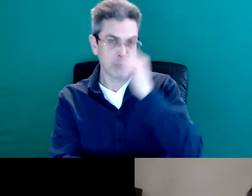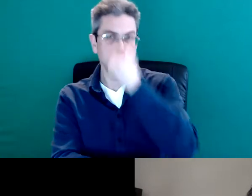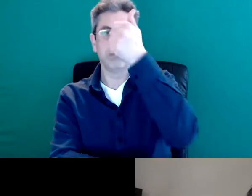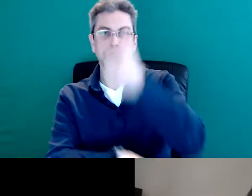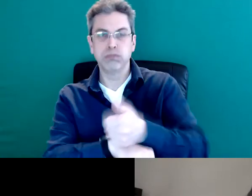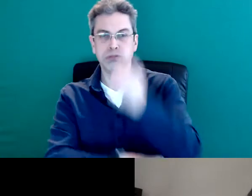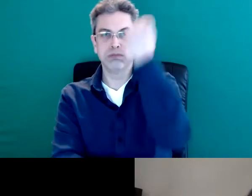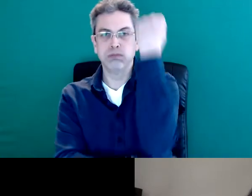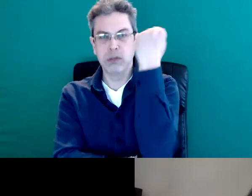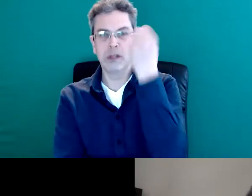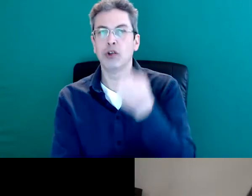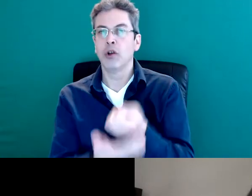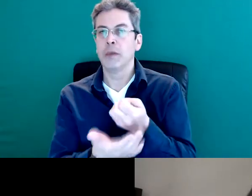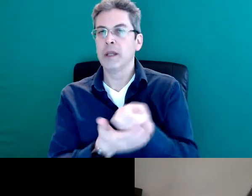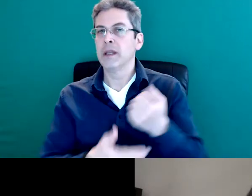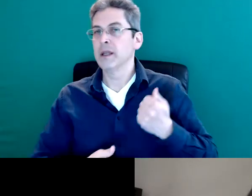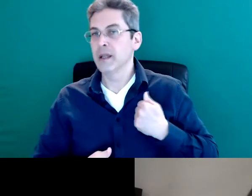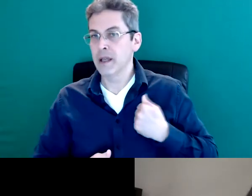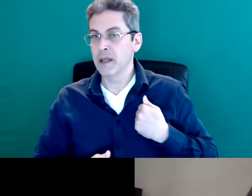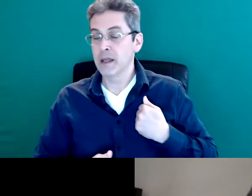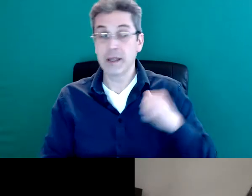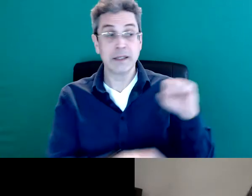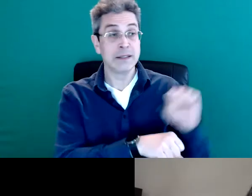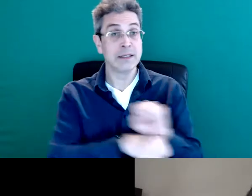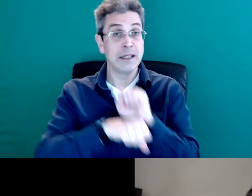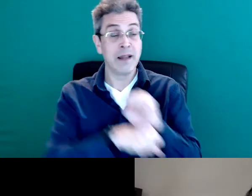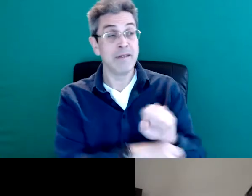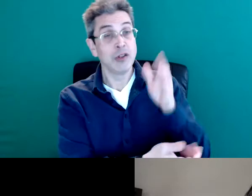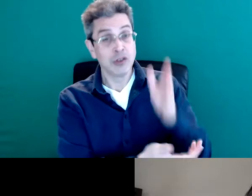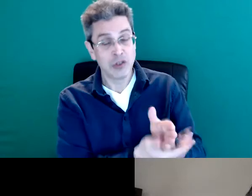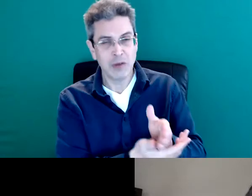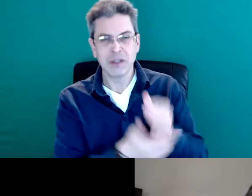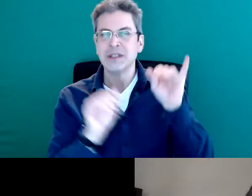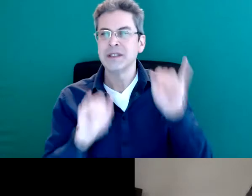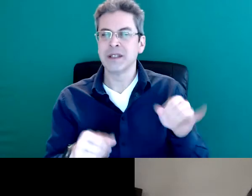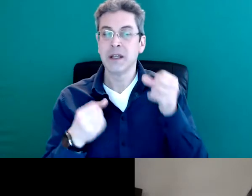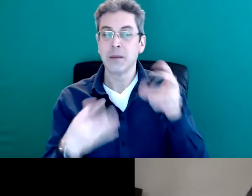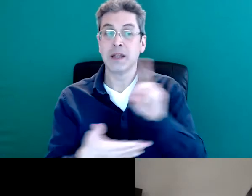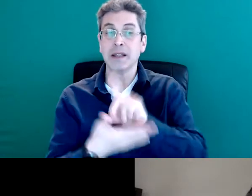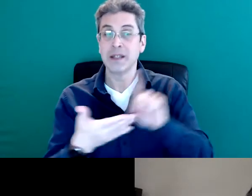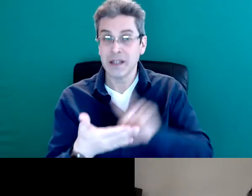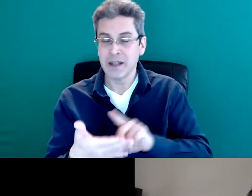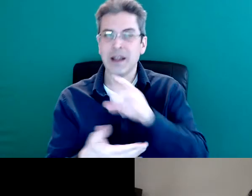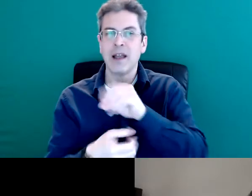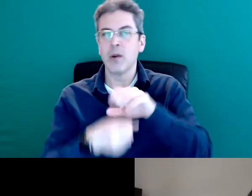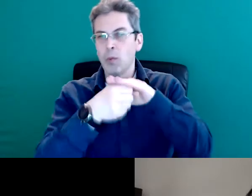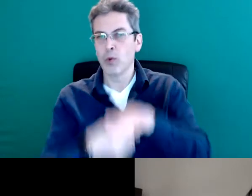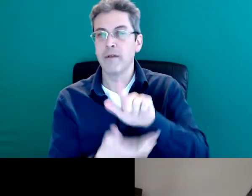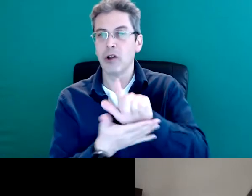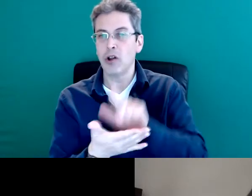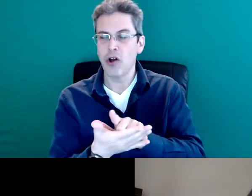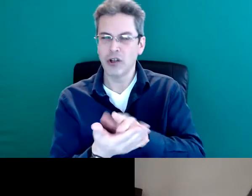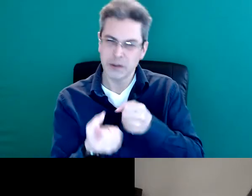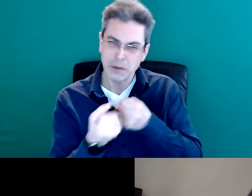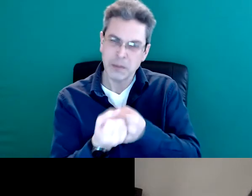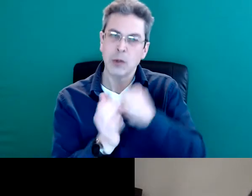as a whole. The end of slavery was followed by a series of discriminatory and repressive laws that legitimized anti-Black racism. I acknowledge